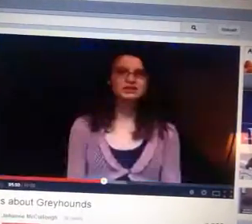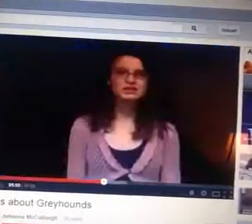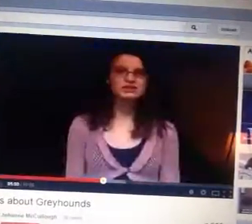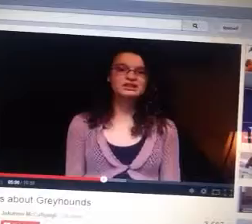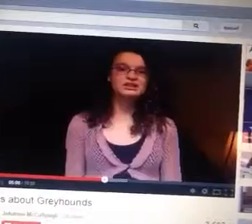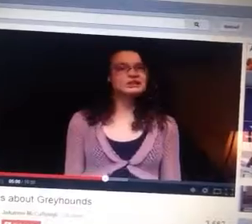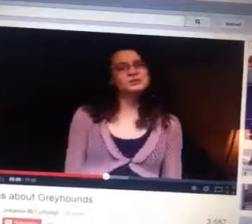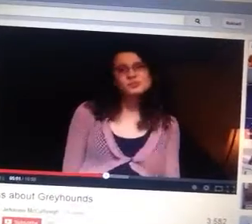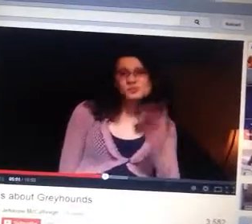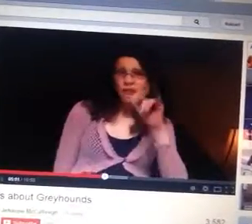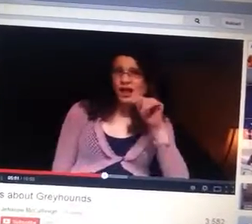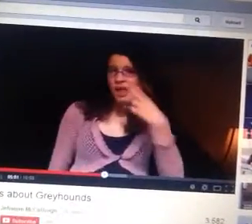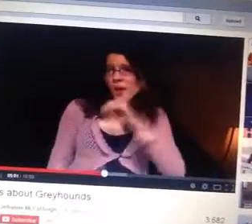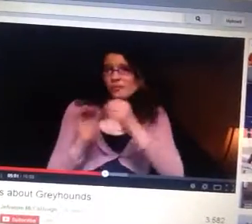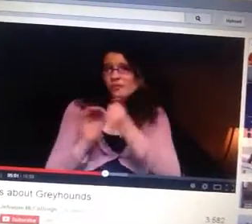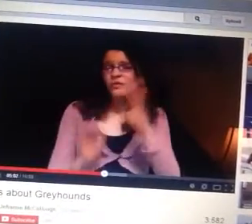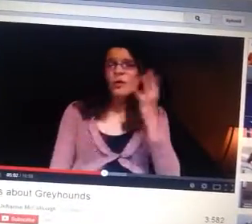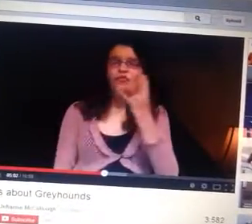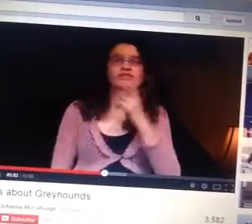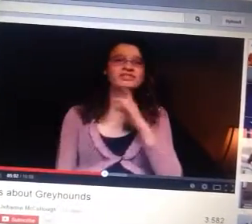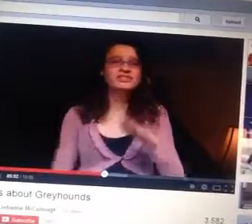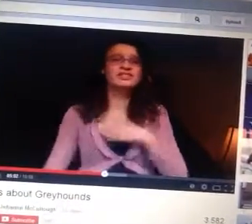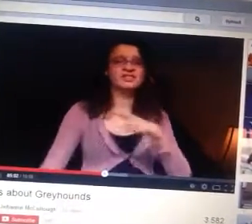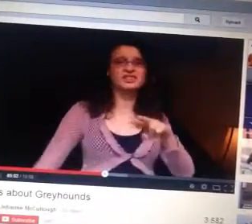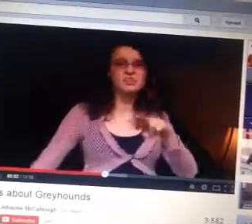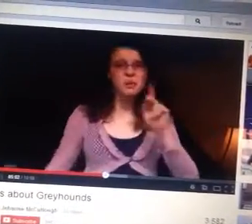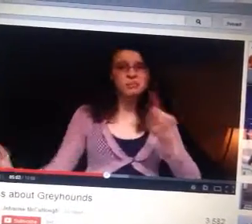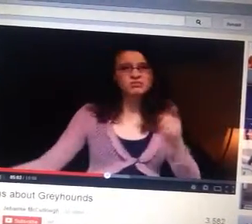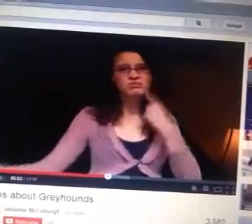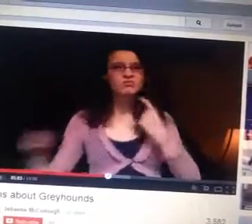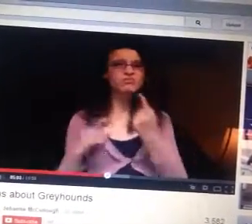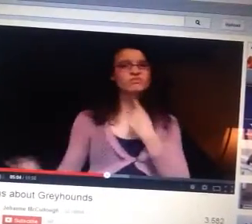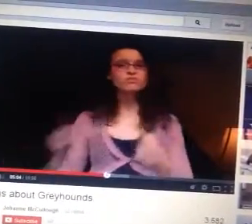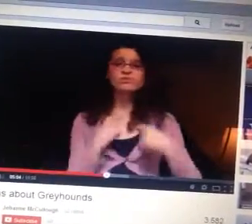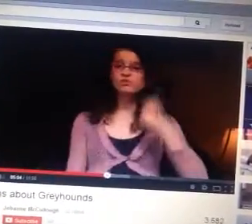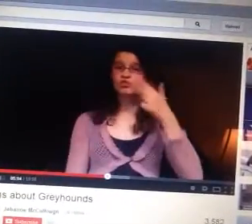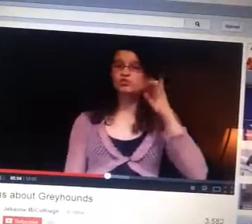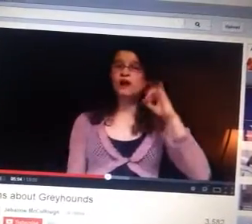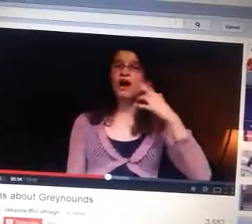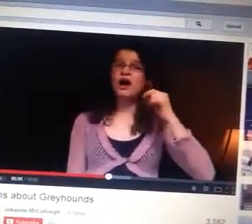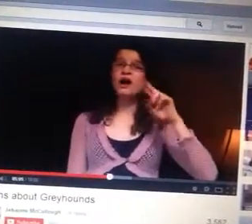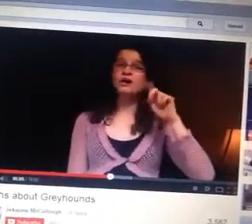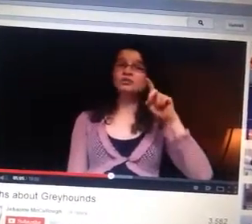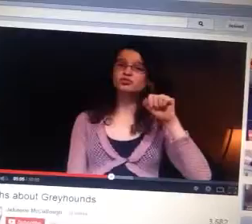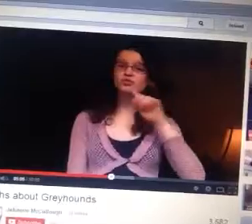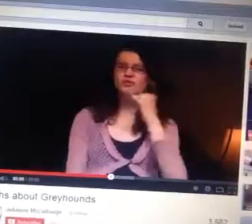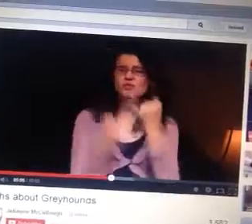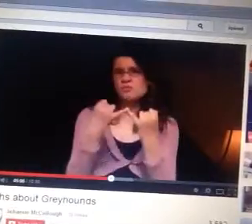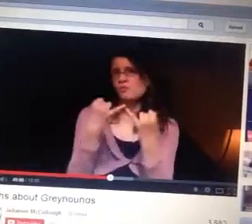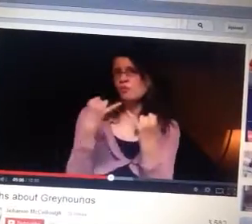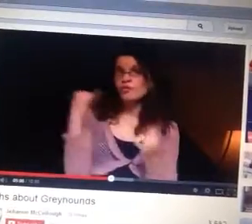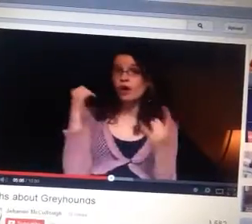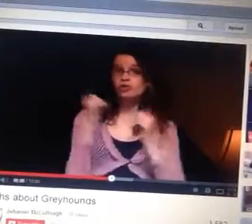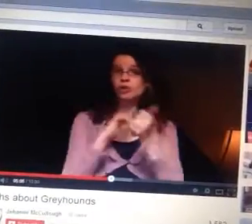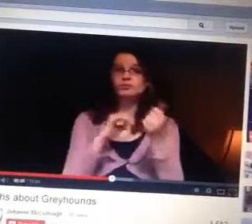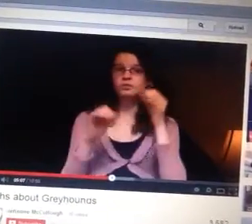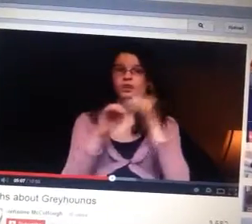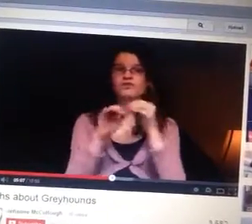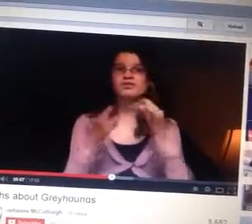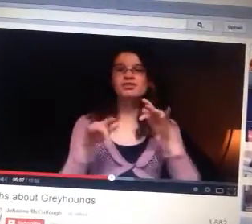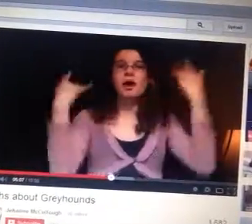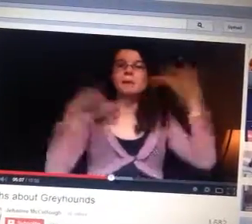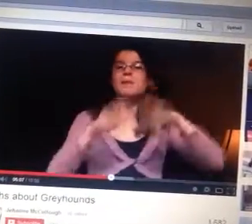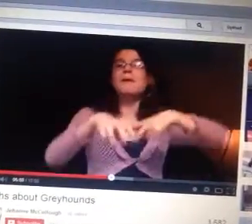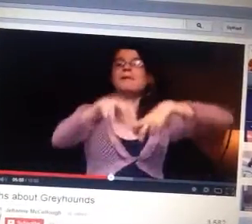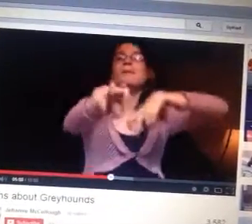Myth number 4 is that people come to me and